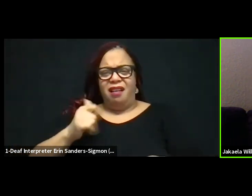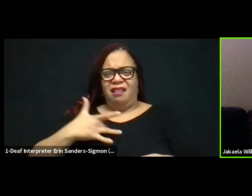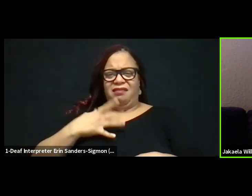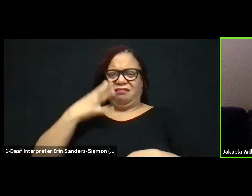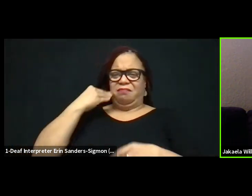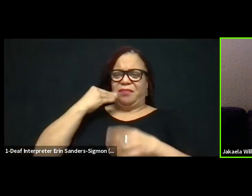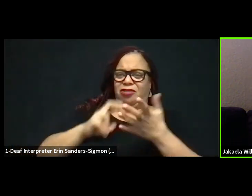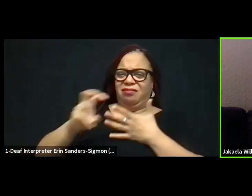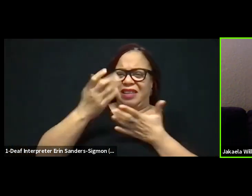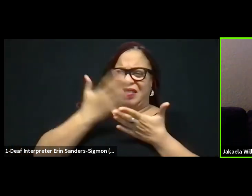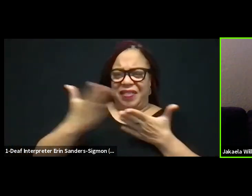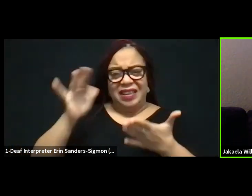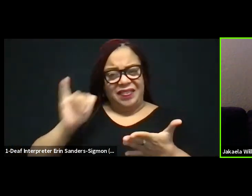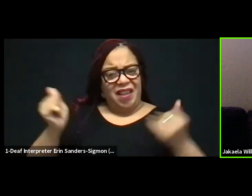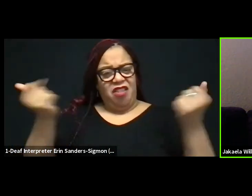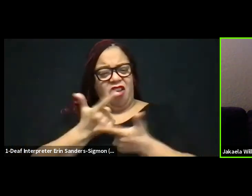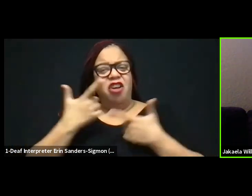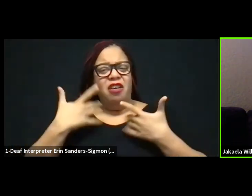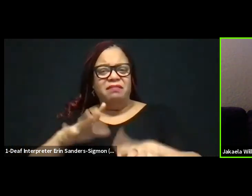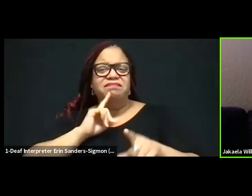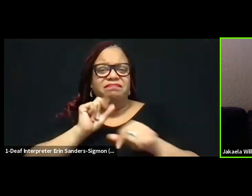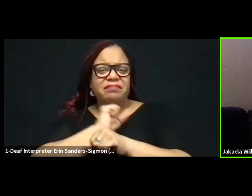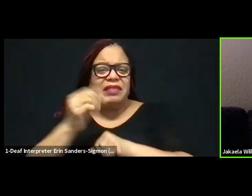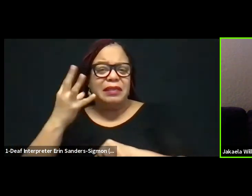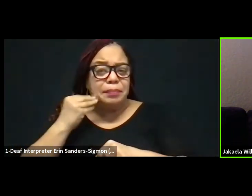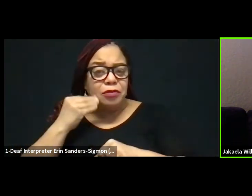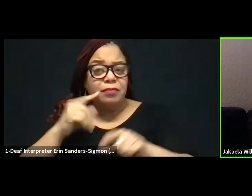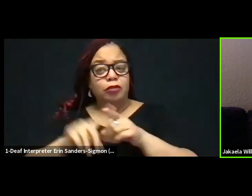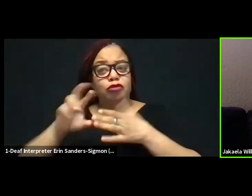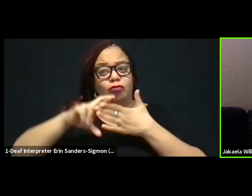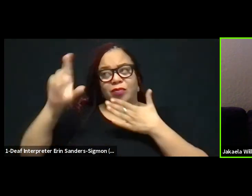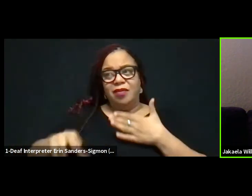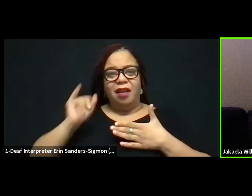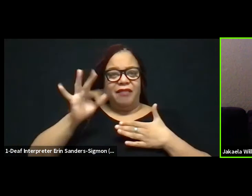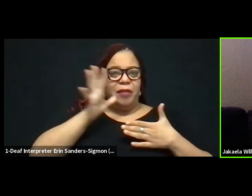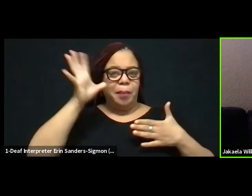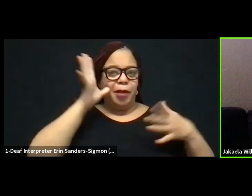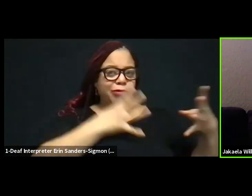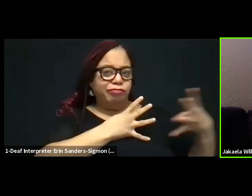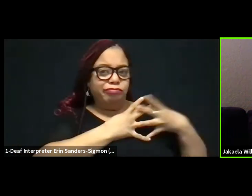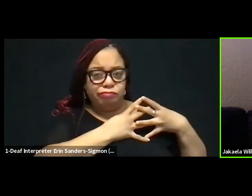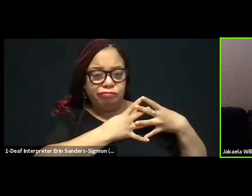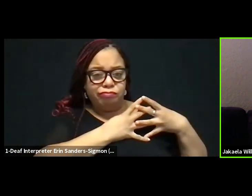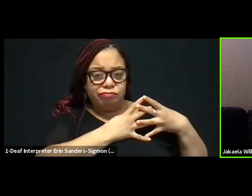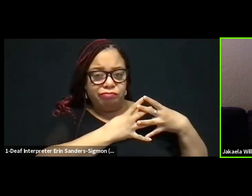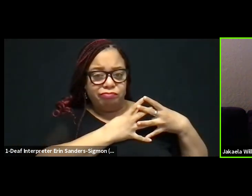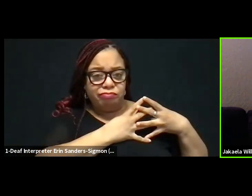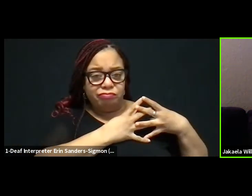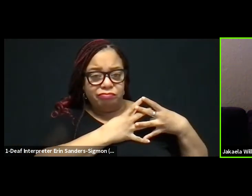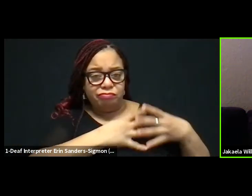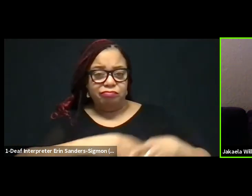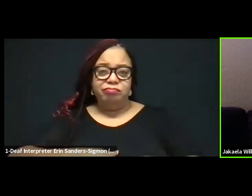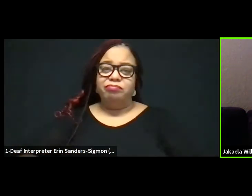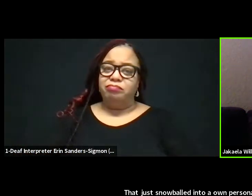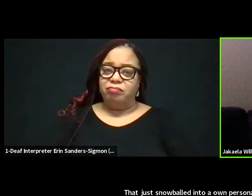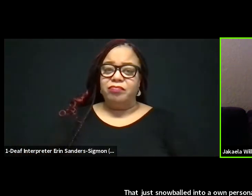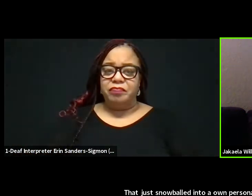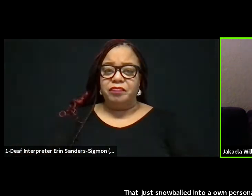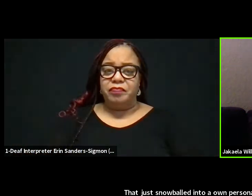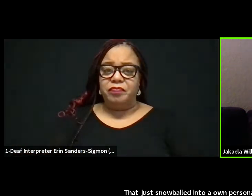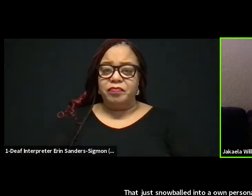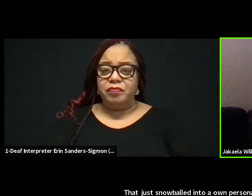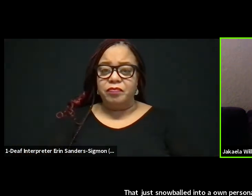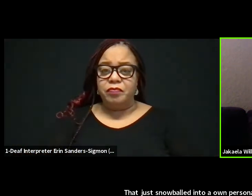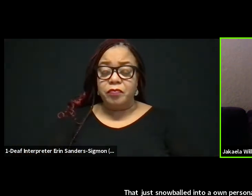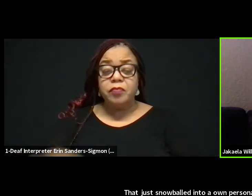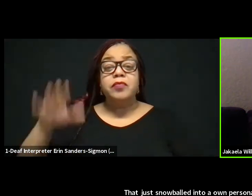That just snowballed into our own personal passion for talking about parental incarceration and talking about the